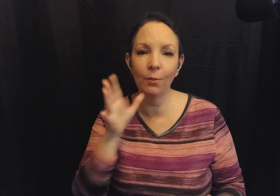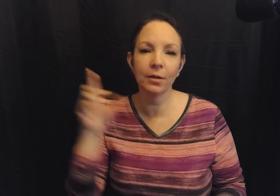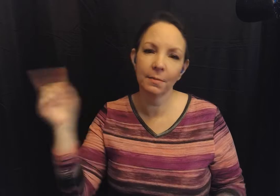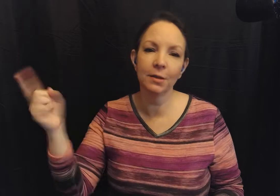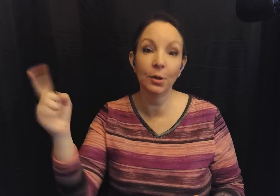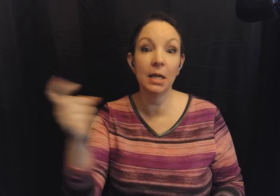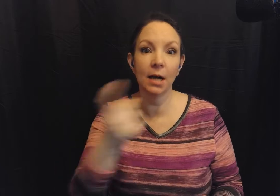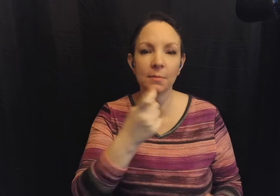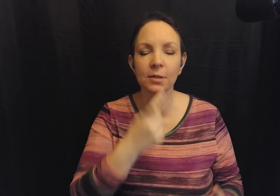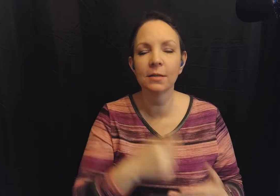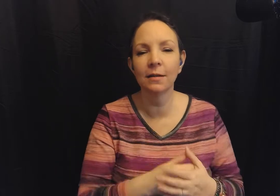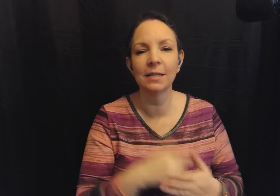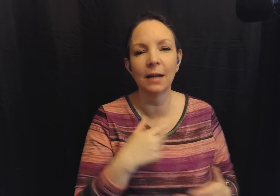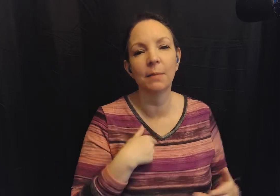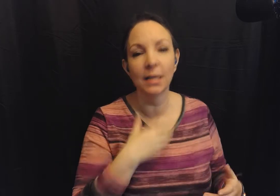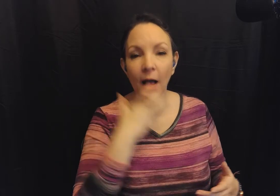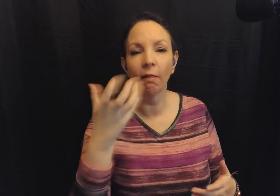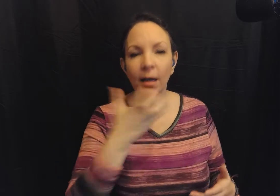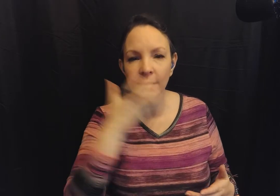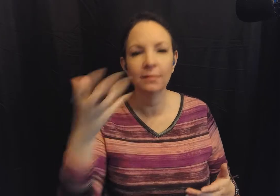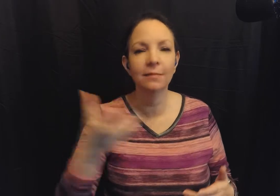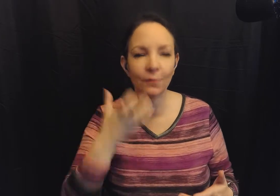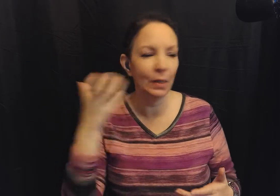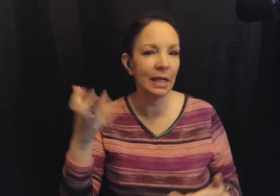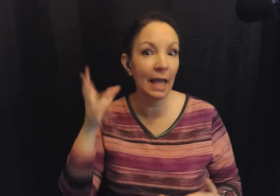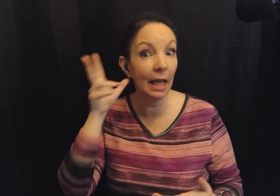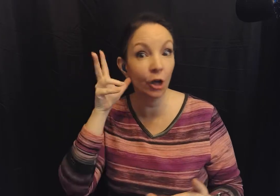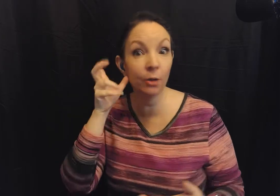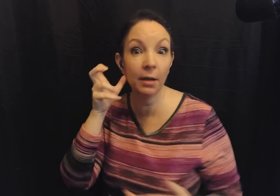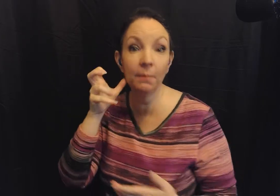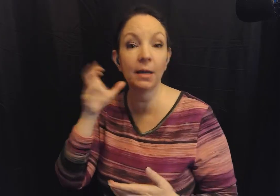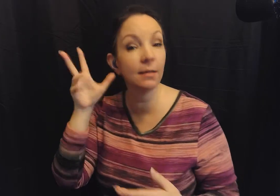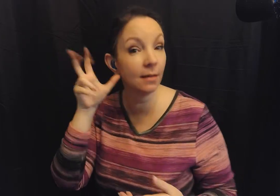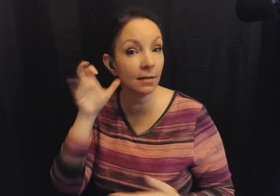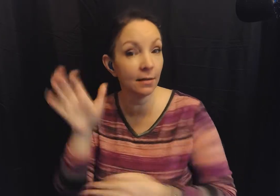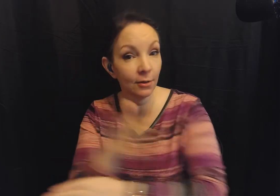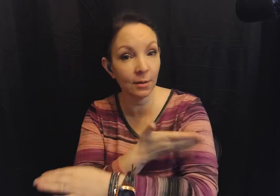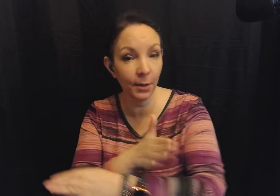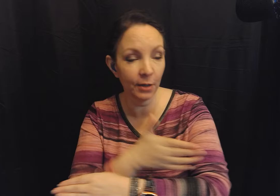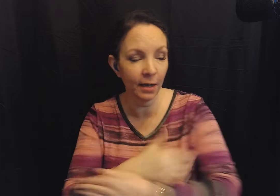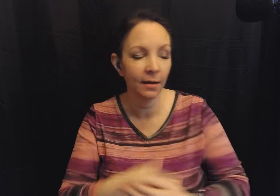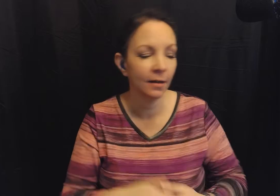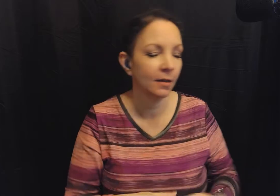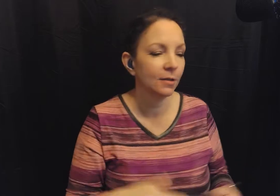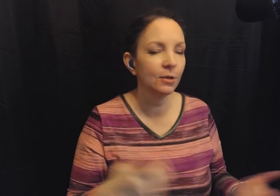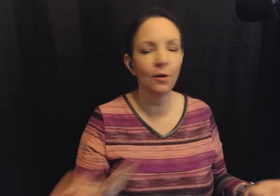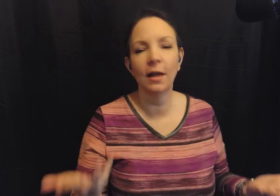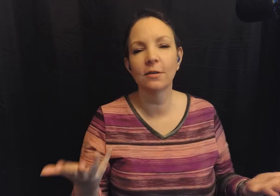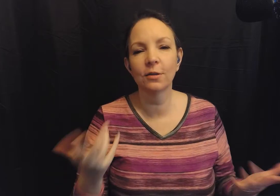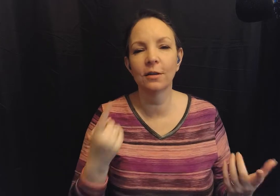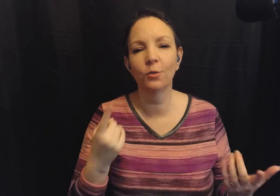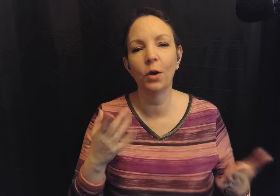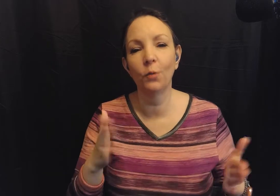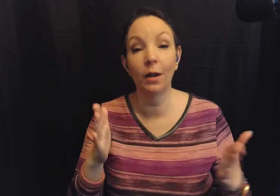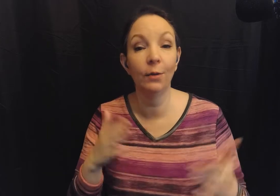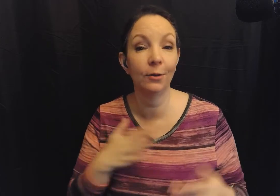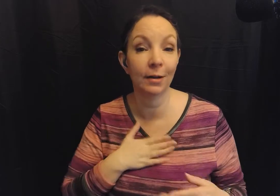me, so he comes instead of me yelling when he can't hear me because he's listening to his music. So that's one way we do it in our